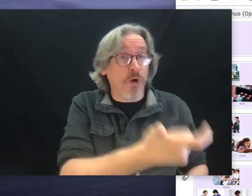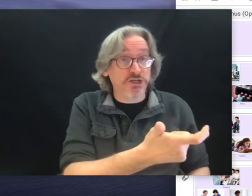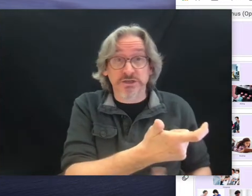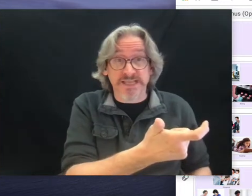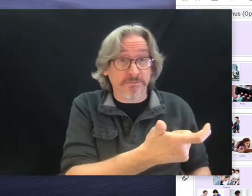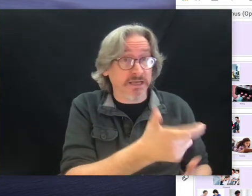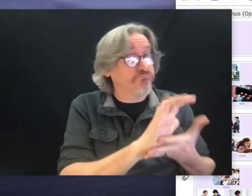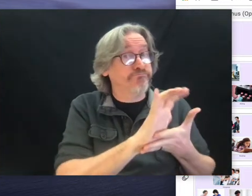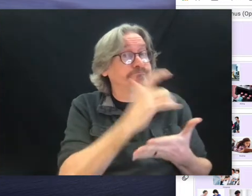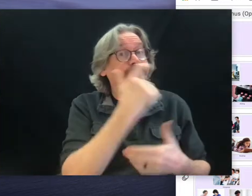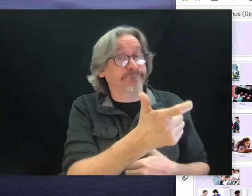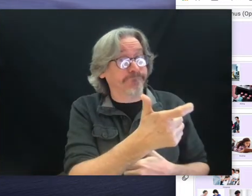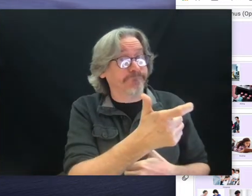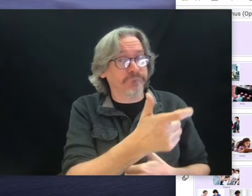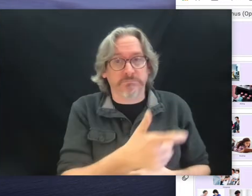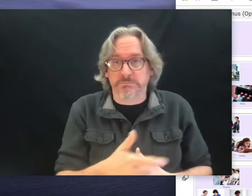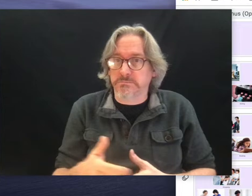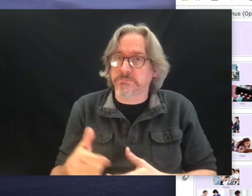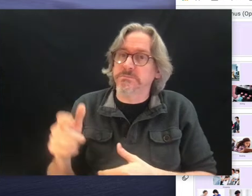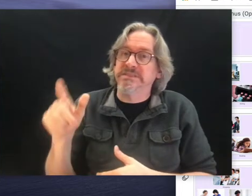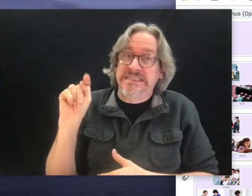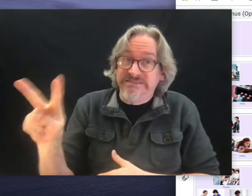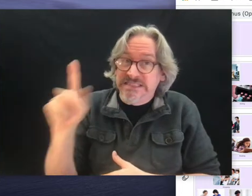Movie watch, same thing.